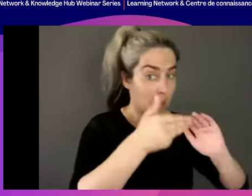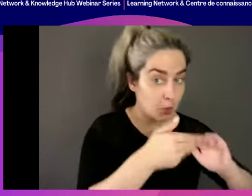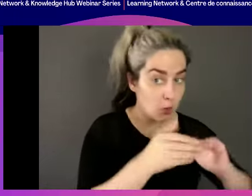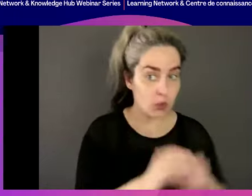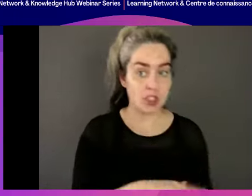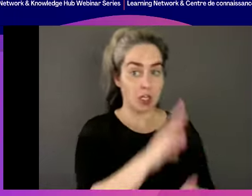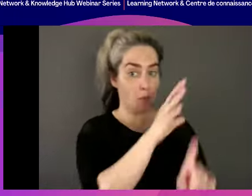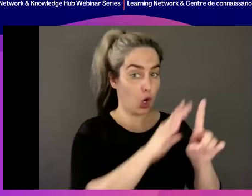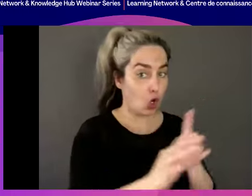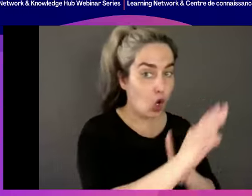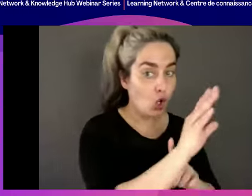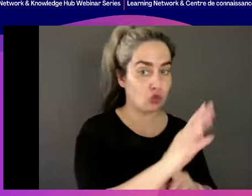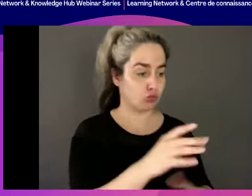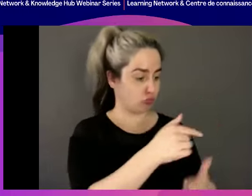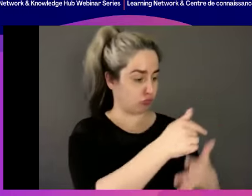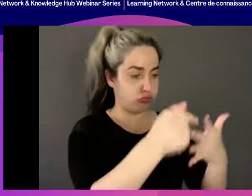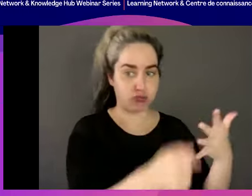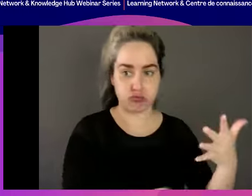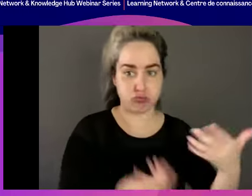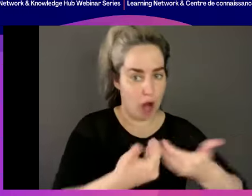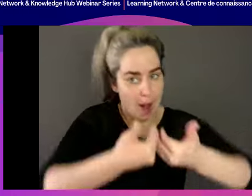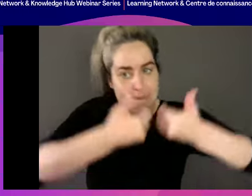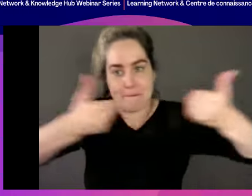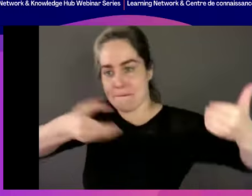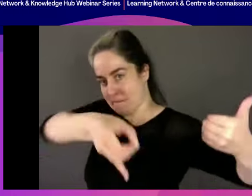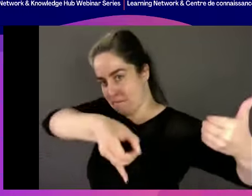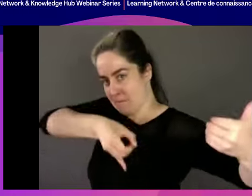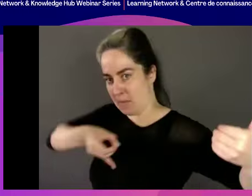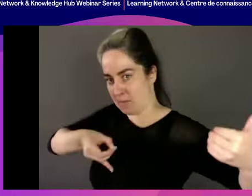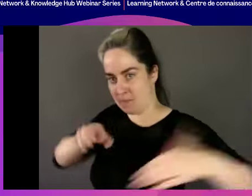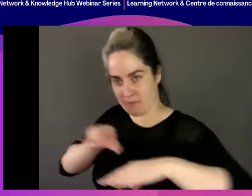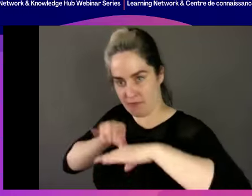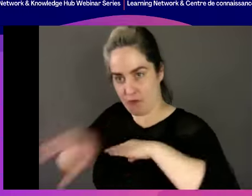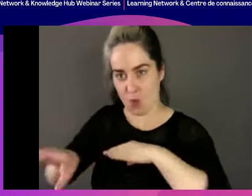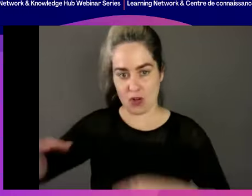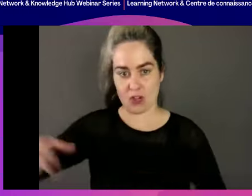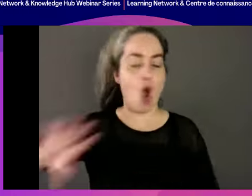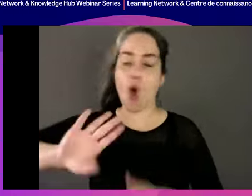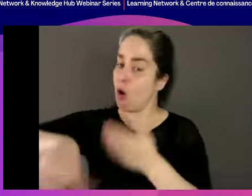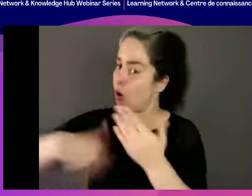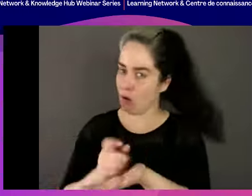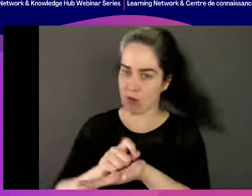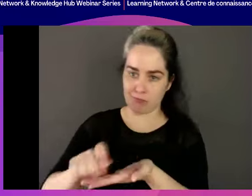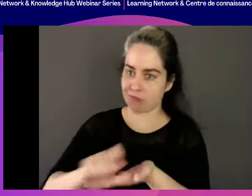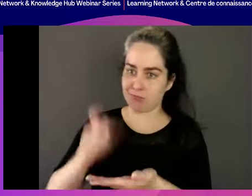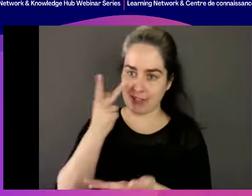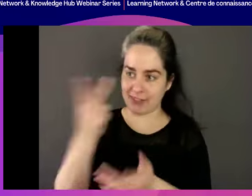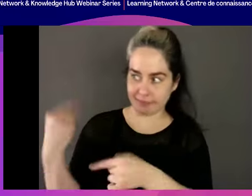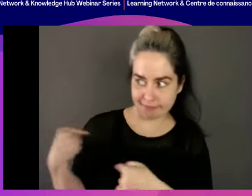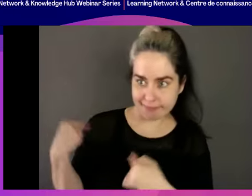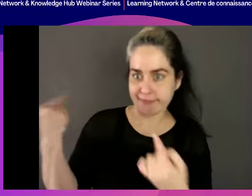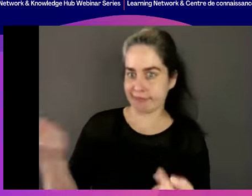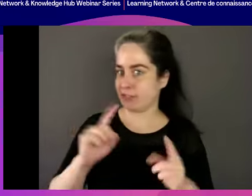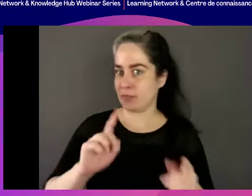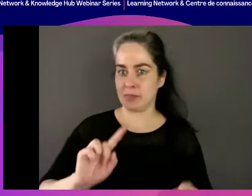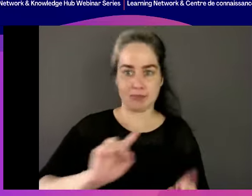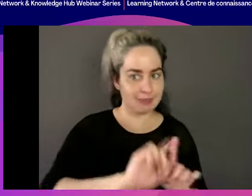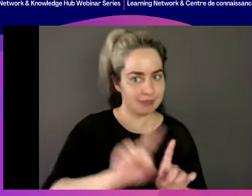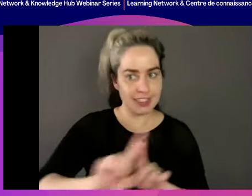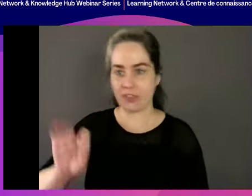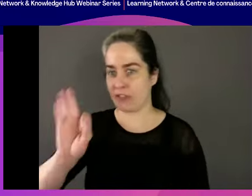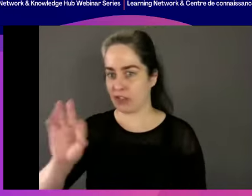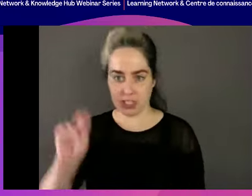teachings, which from all of the writing I've seen of different First Nations, pretty much all of them